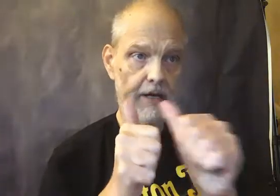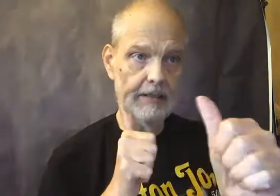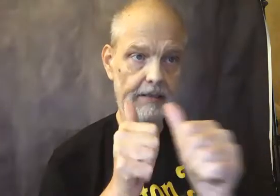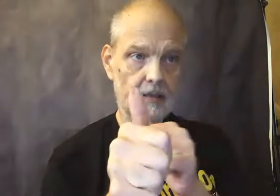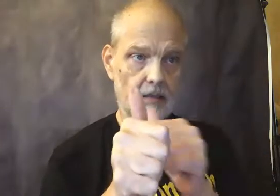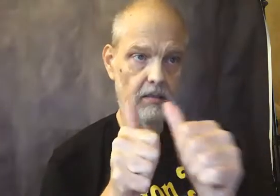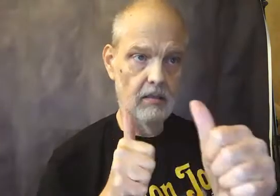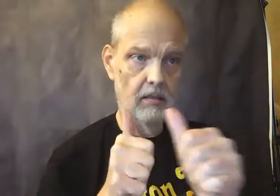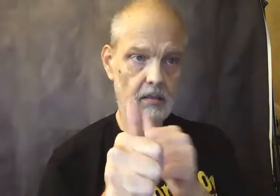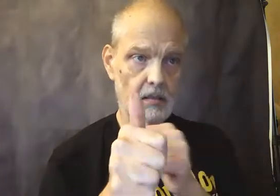Race.